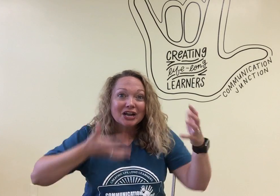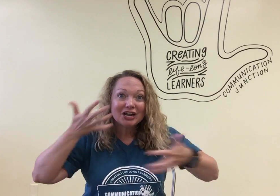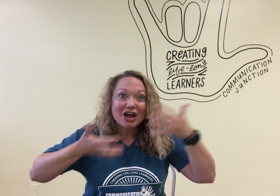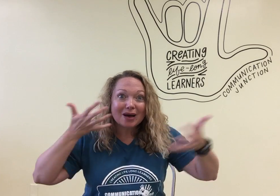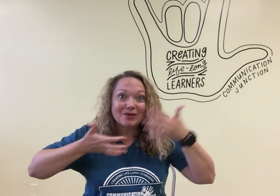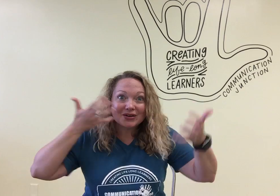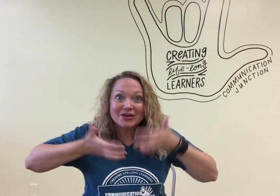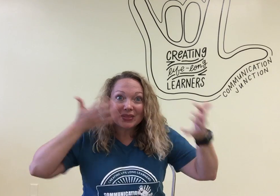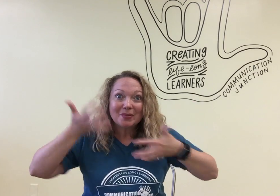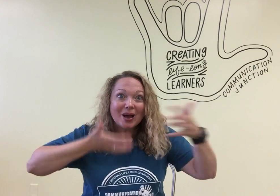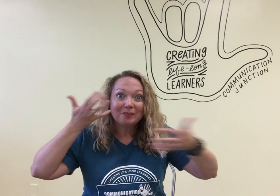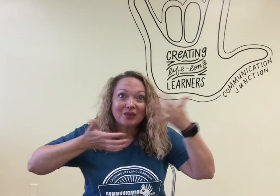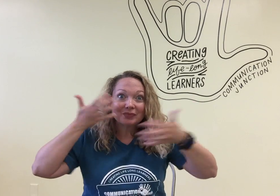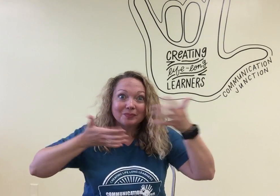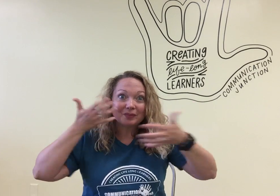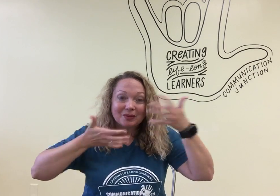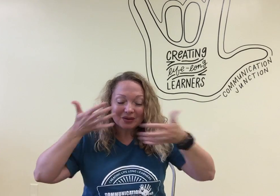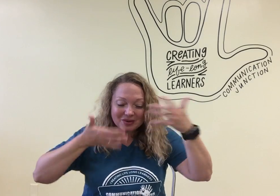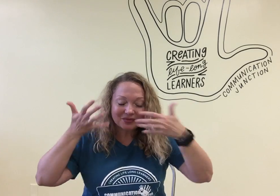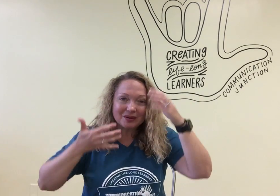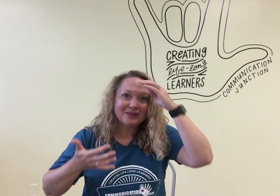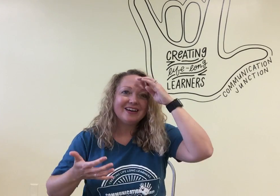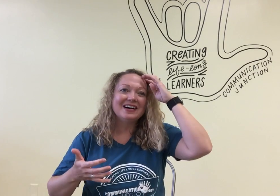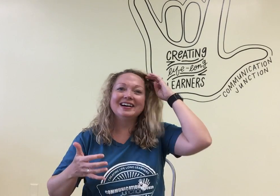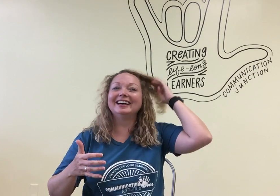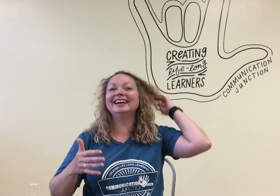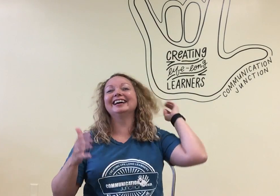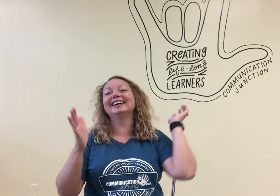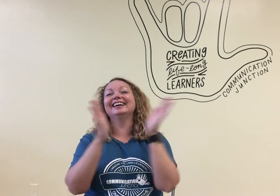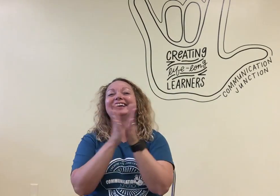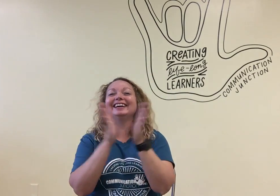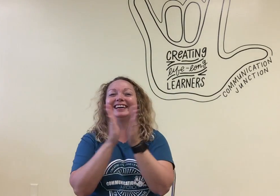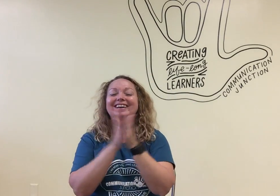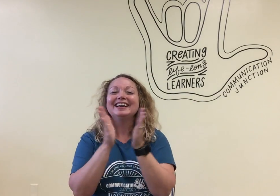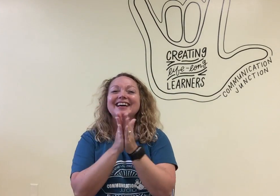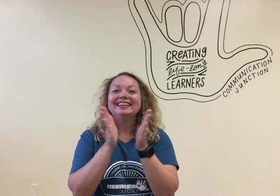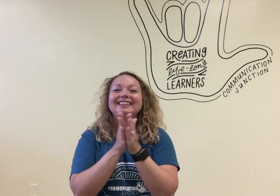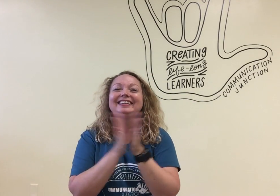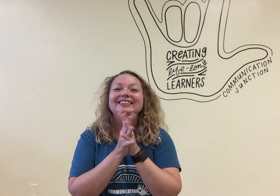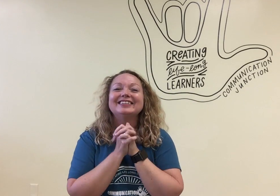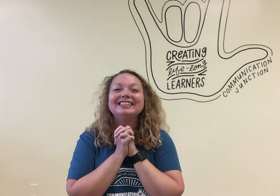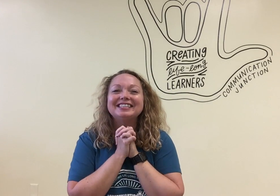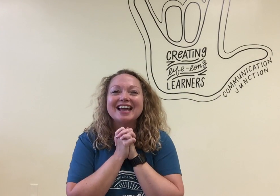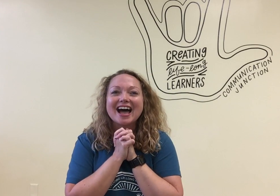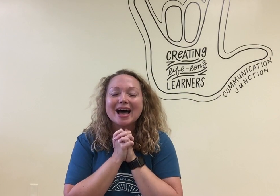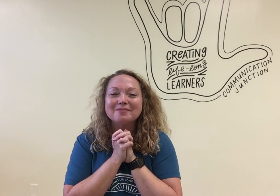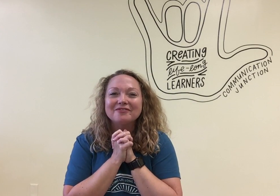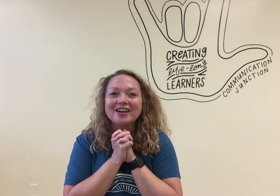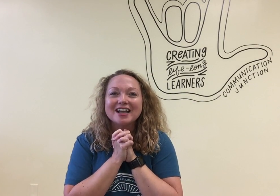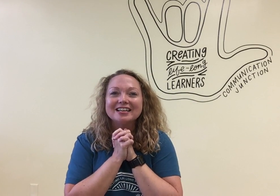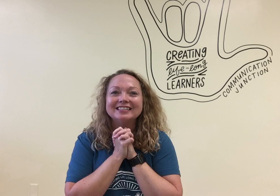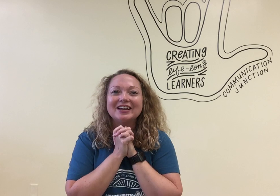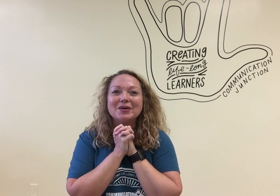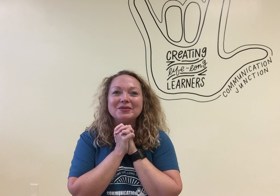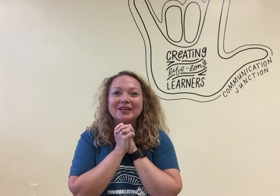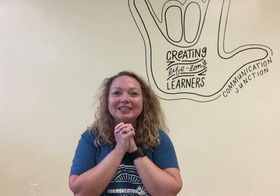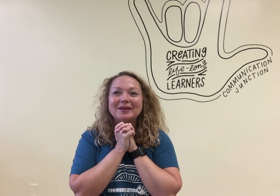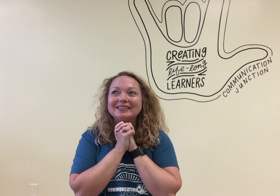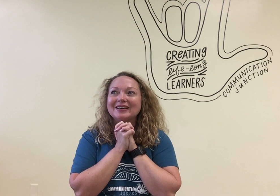gobble them up, nom nom nom nom nom nom nom. Good job, friends. I hope you liked my song